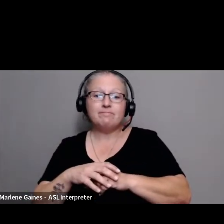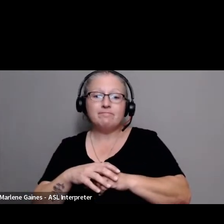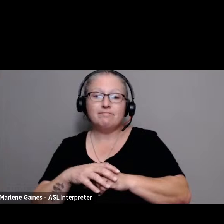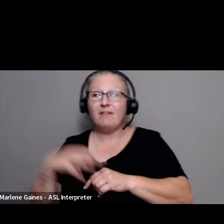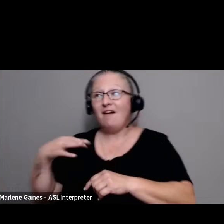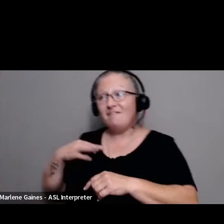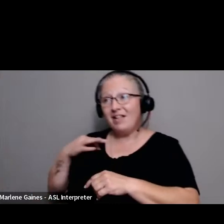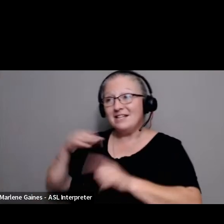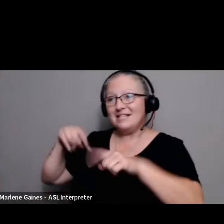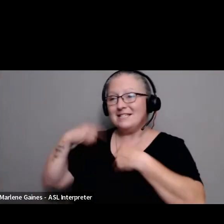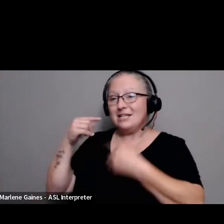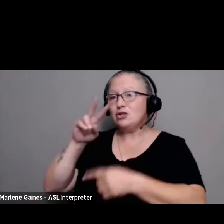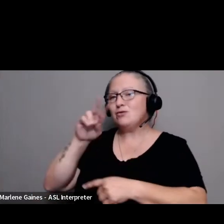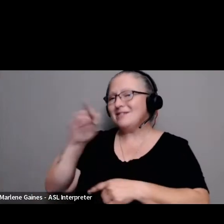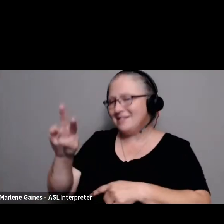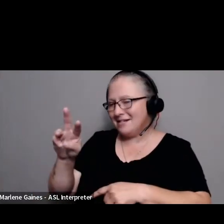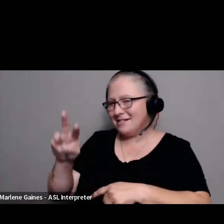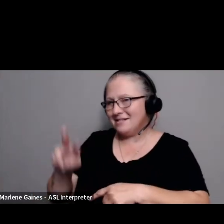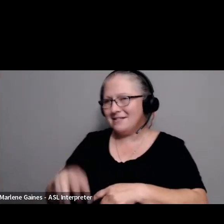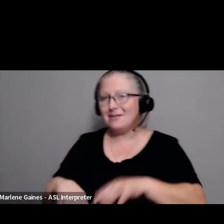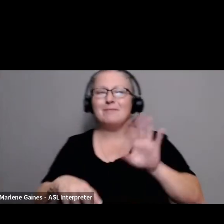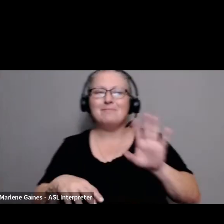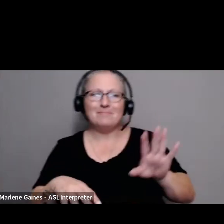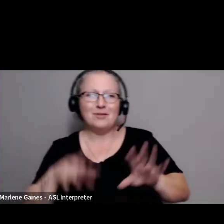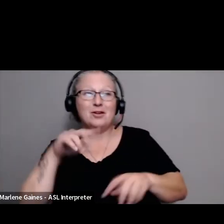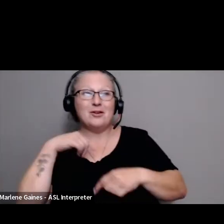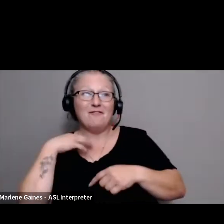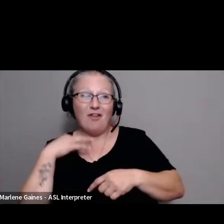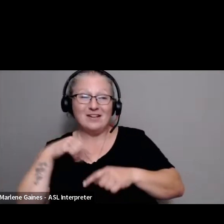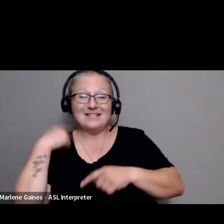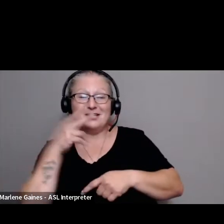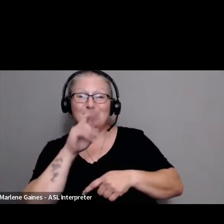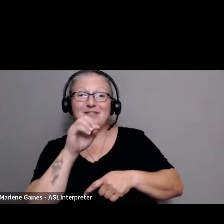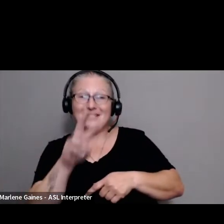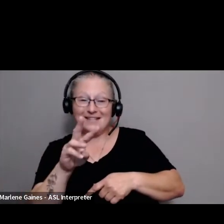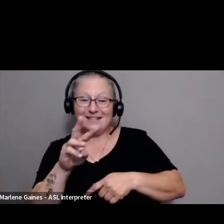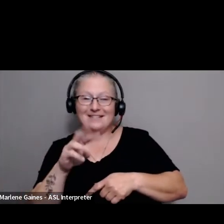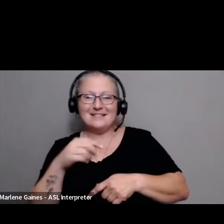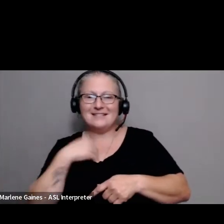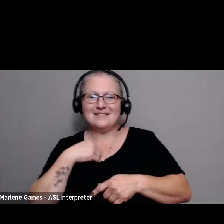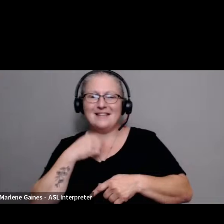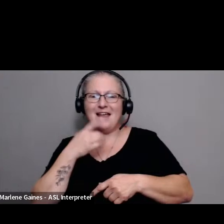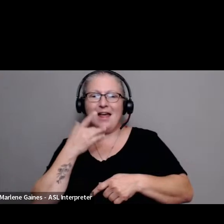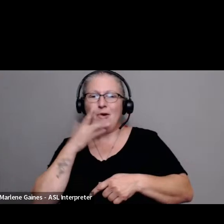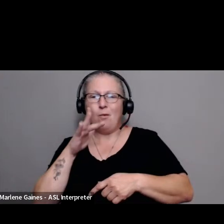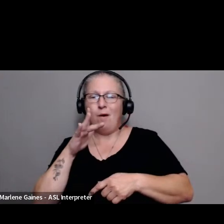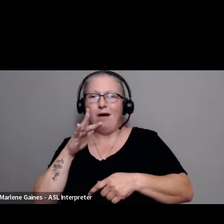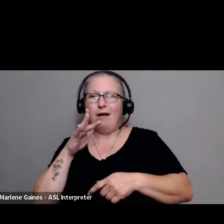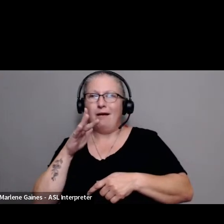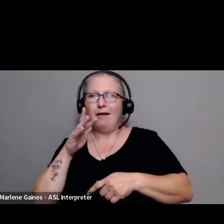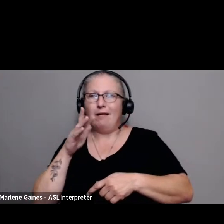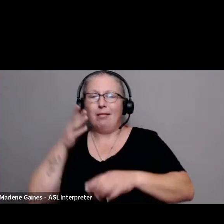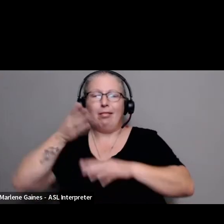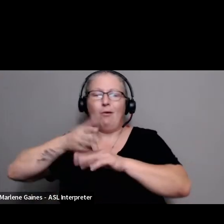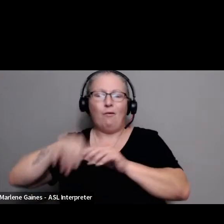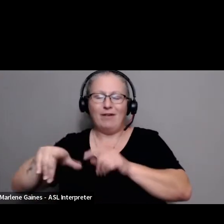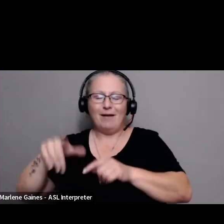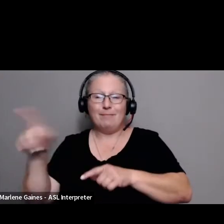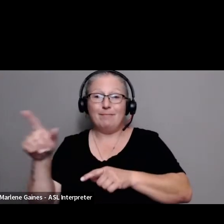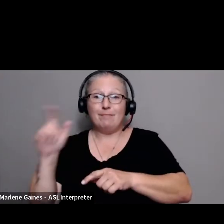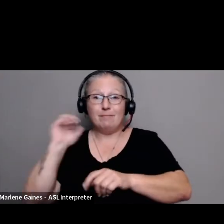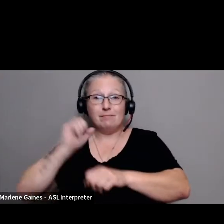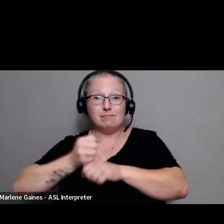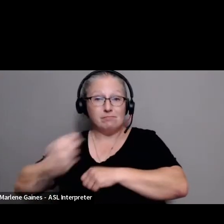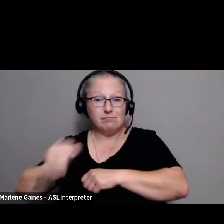Volunteering since 2006. Volunteering since 2006. I won't step all over him. He was appointed in